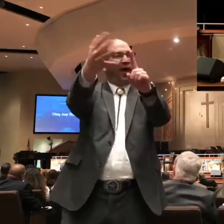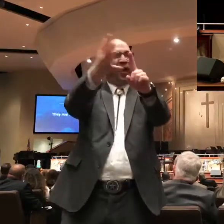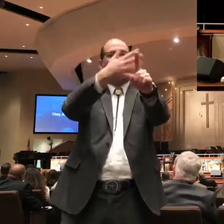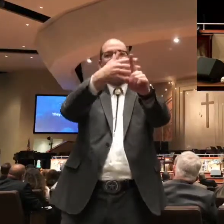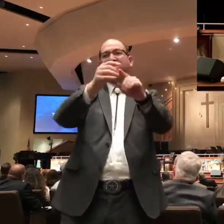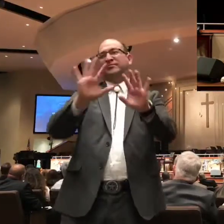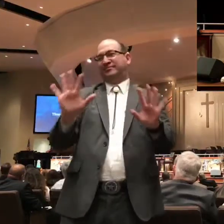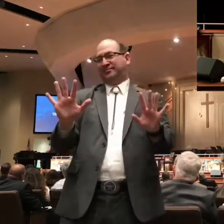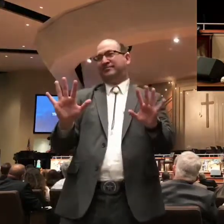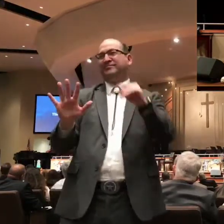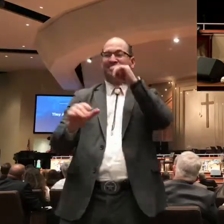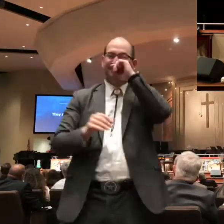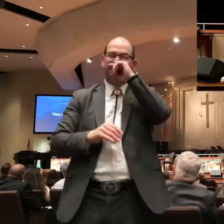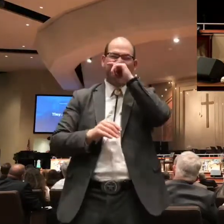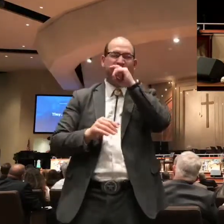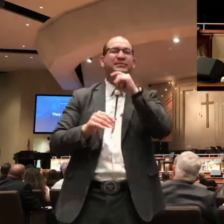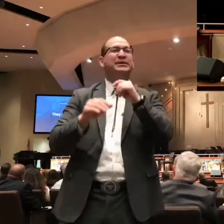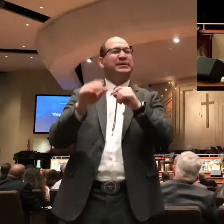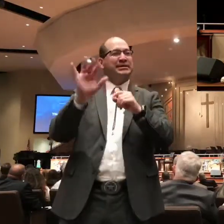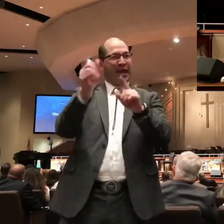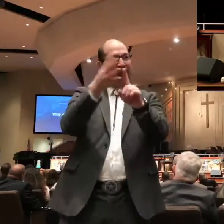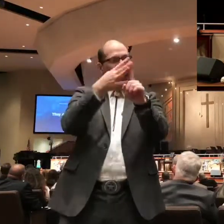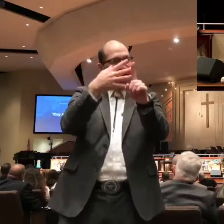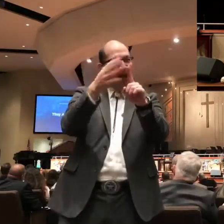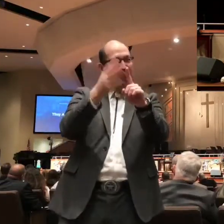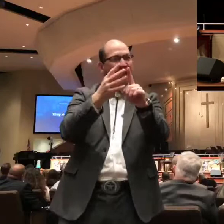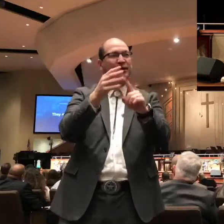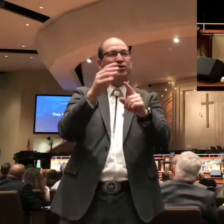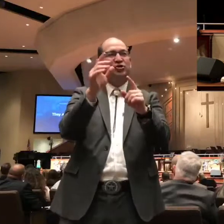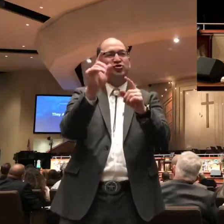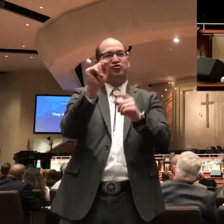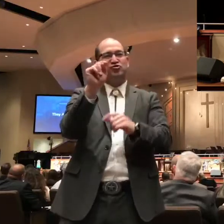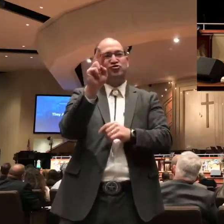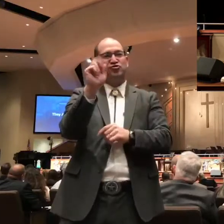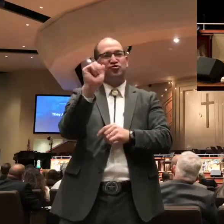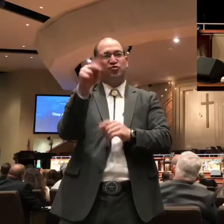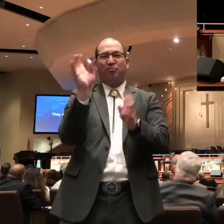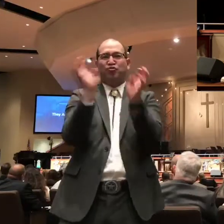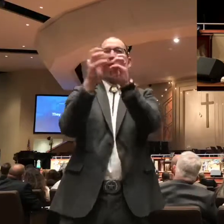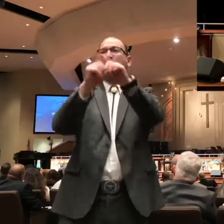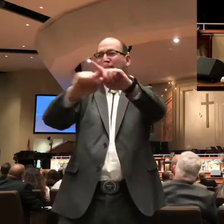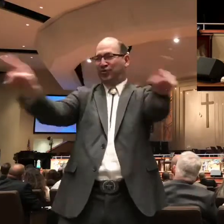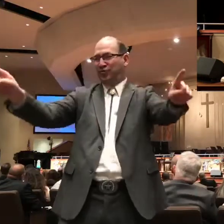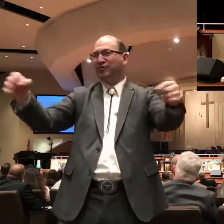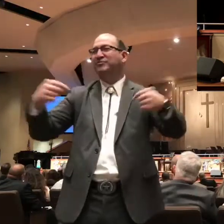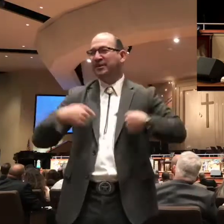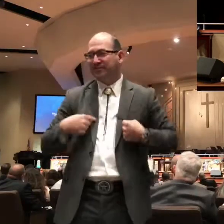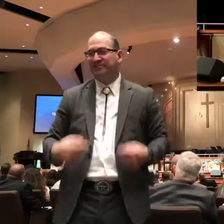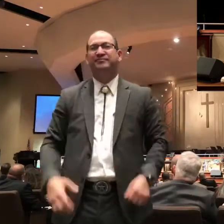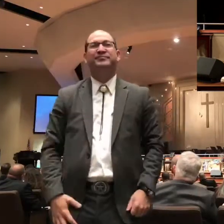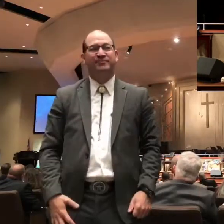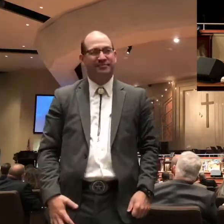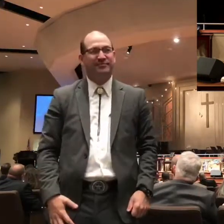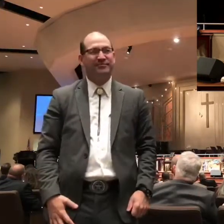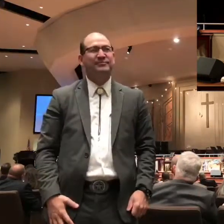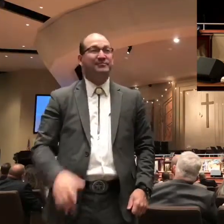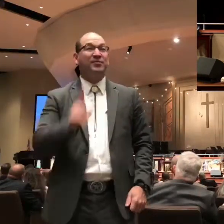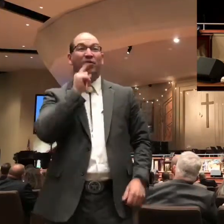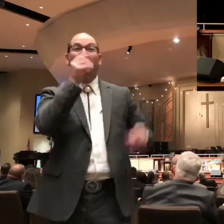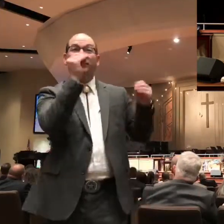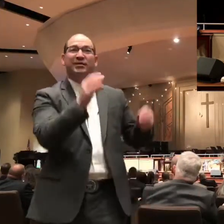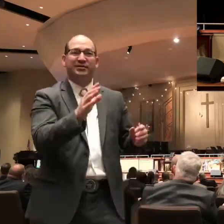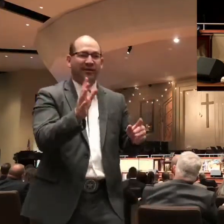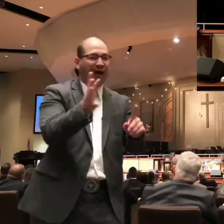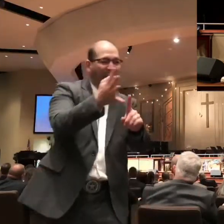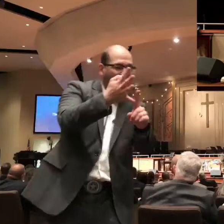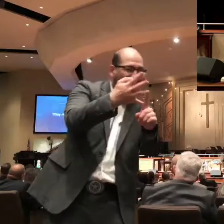The snare is a trap that uses a kind of bait or lure. The false teachers were using bait to lure